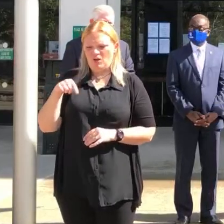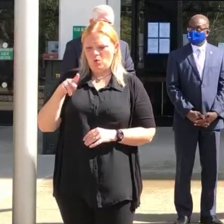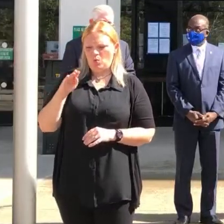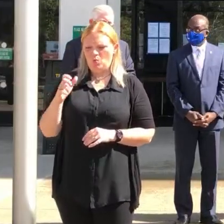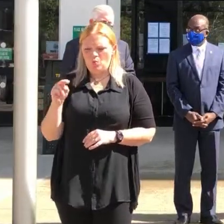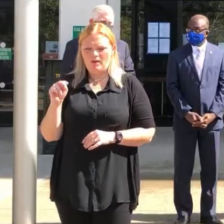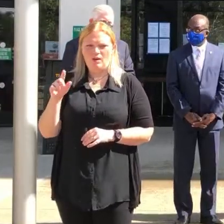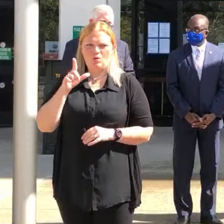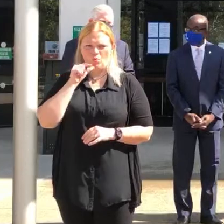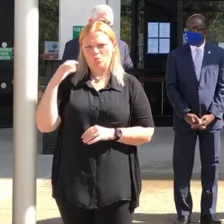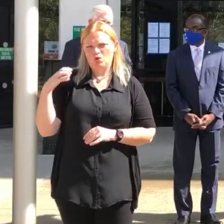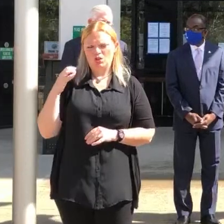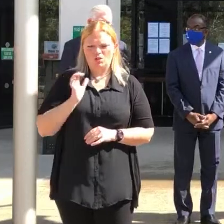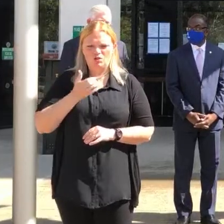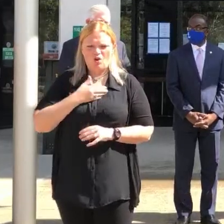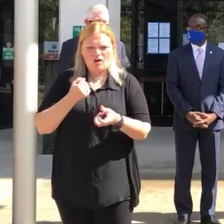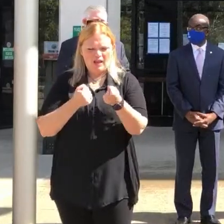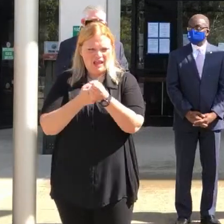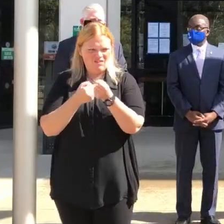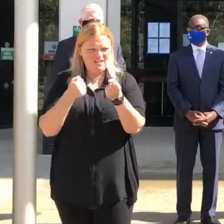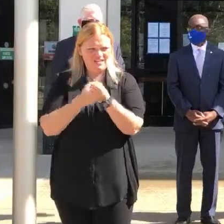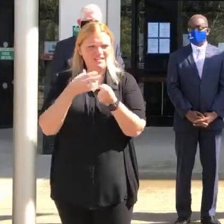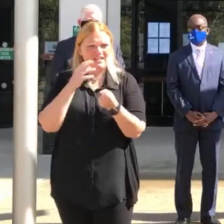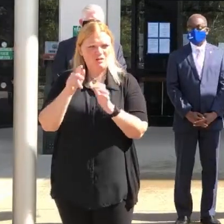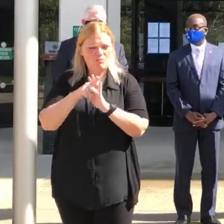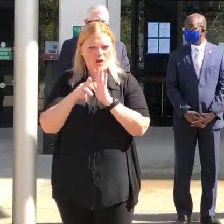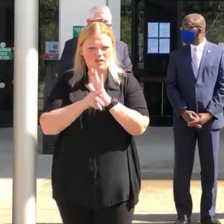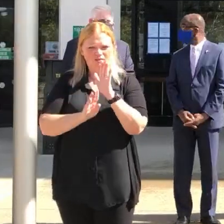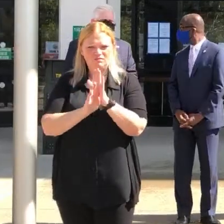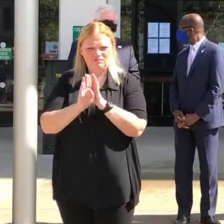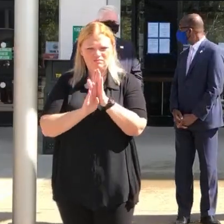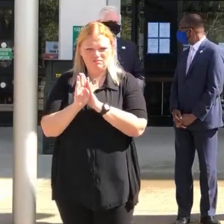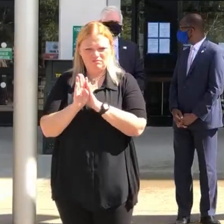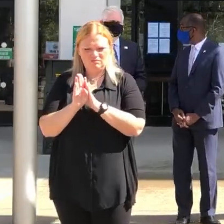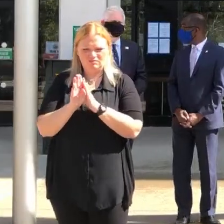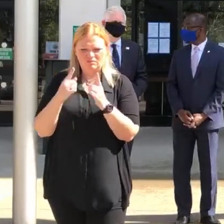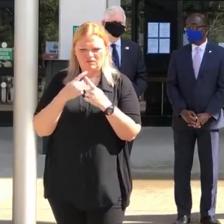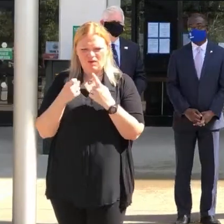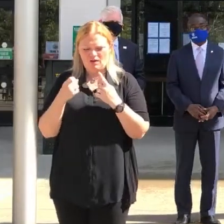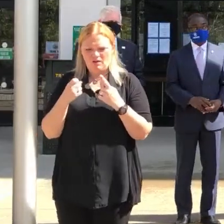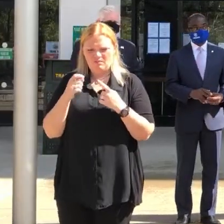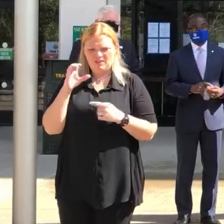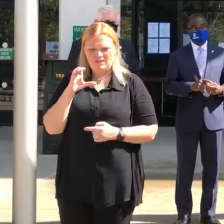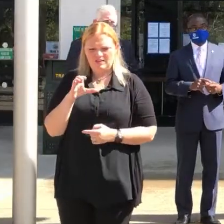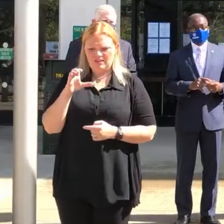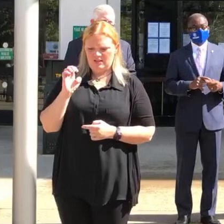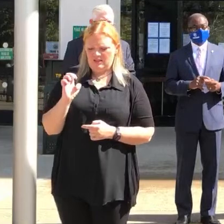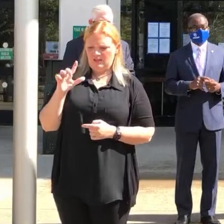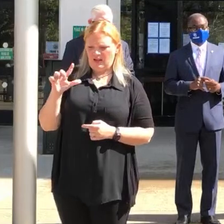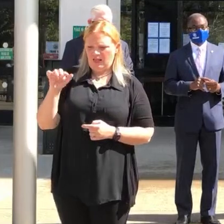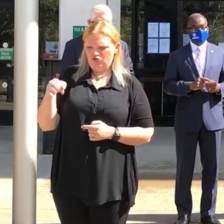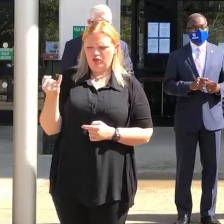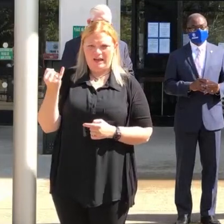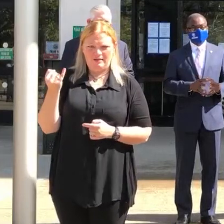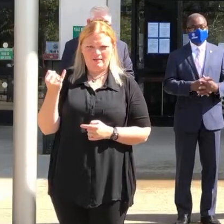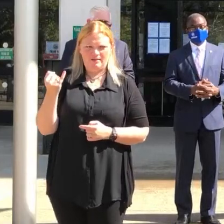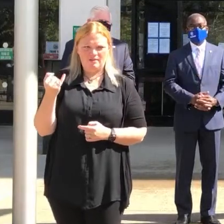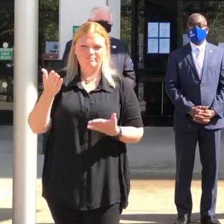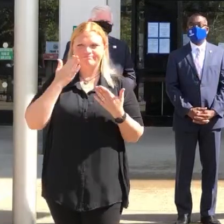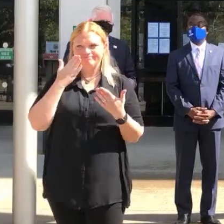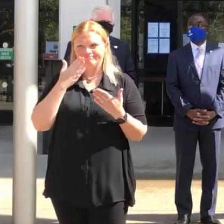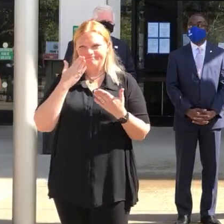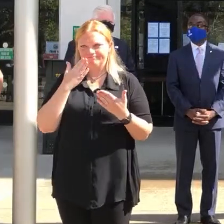who chairs our Advocacy and Policy Development from CELJ. So we are thankful to